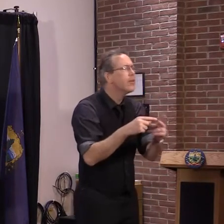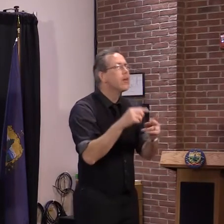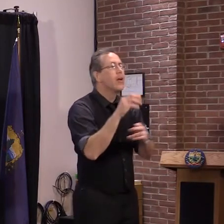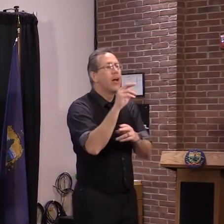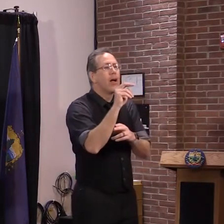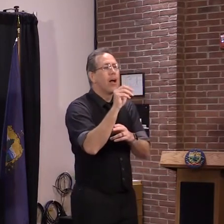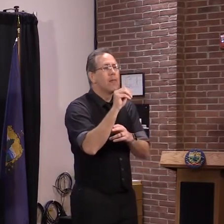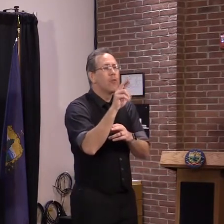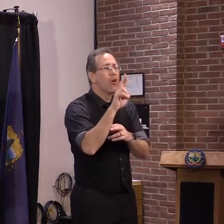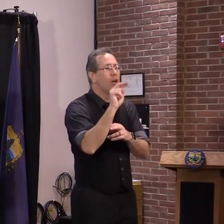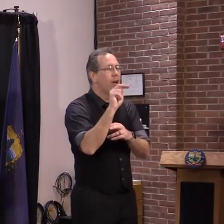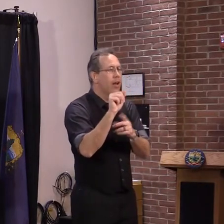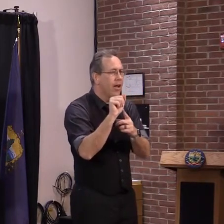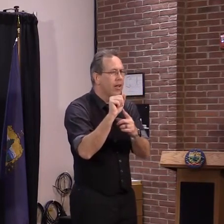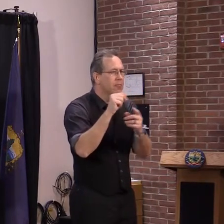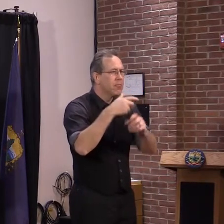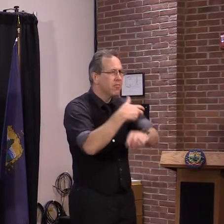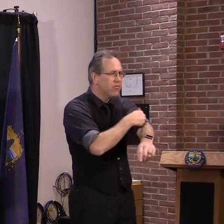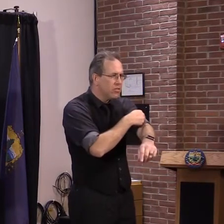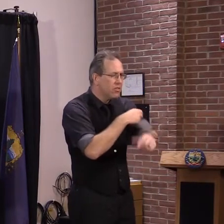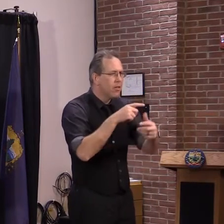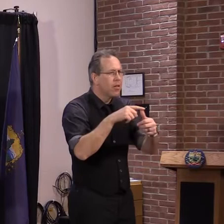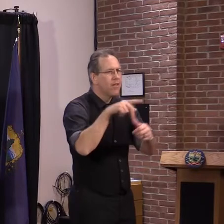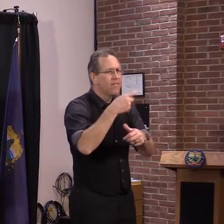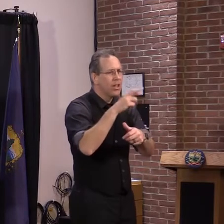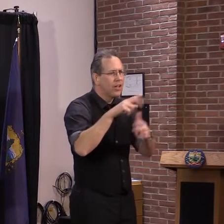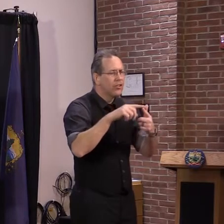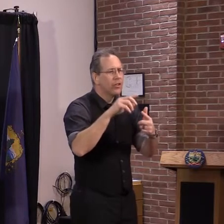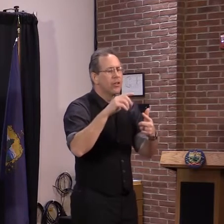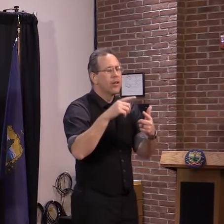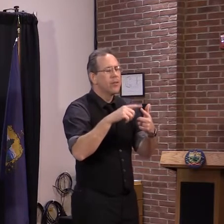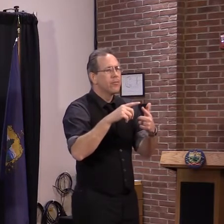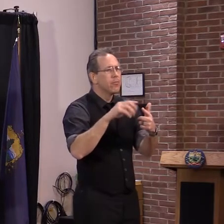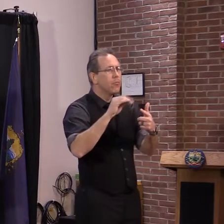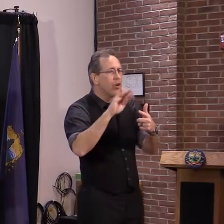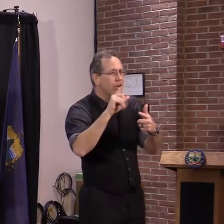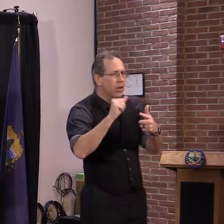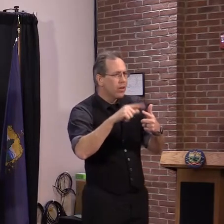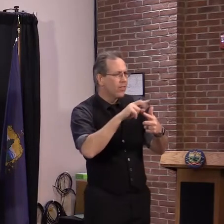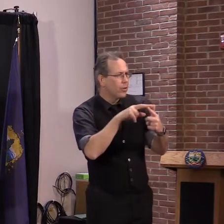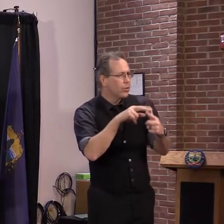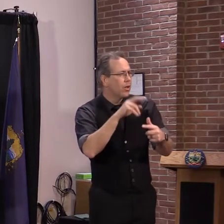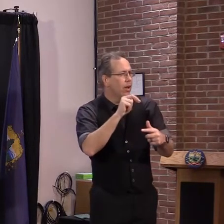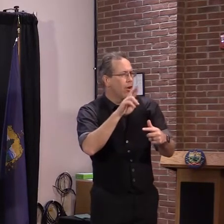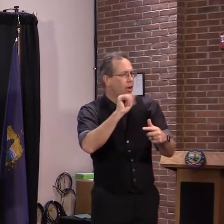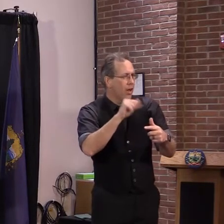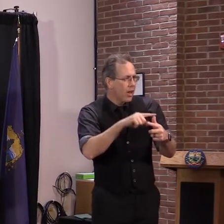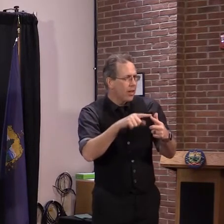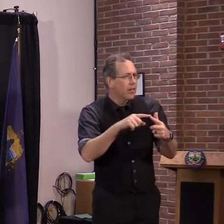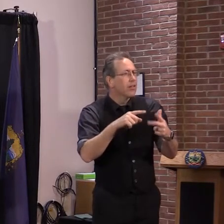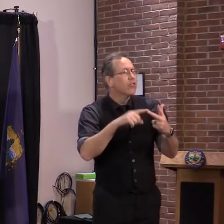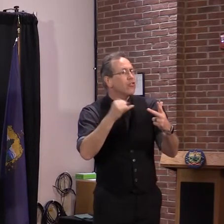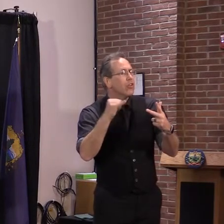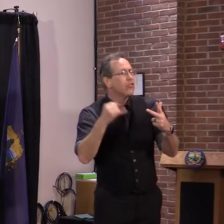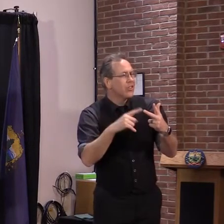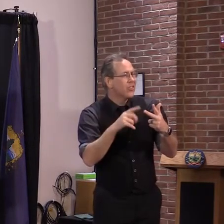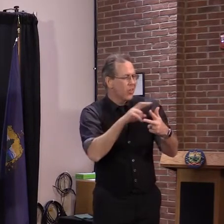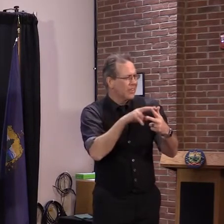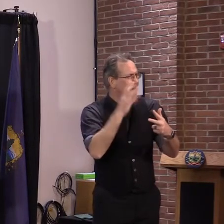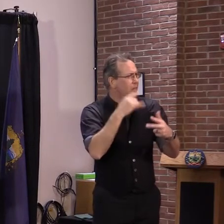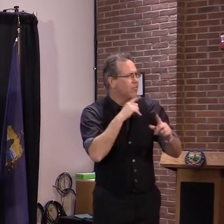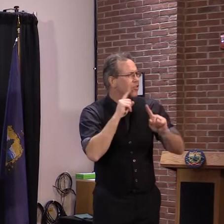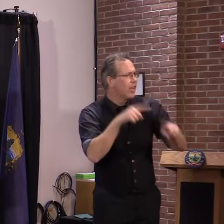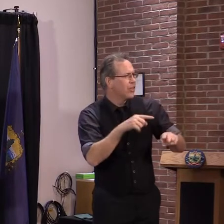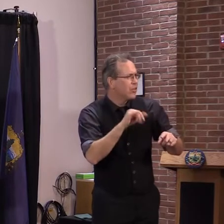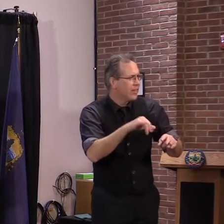the Pfizer or Moderna, were less frequent when people received the same type of mRNA